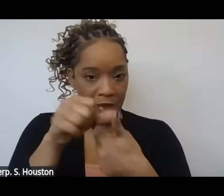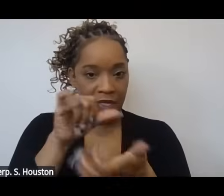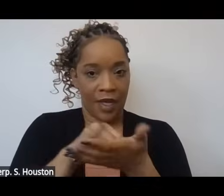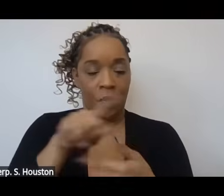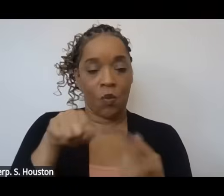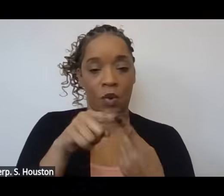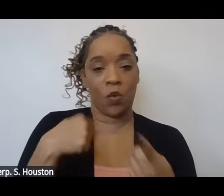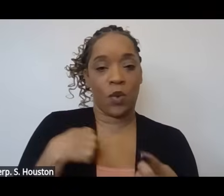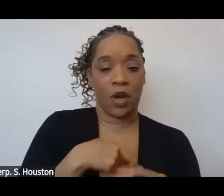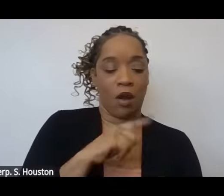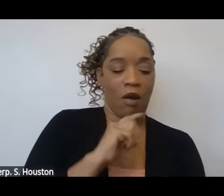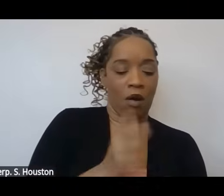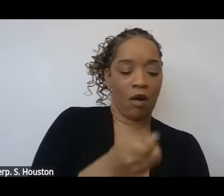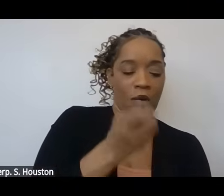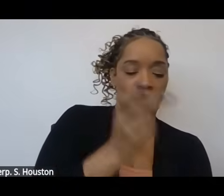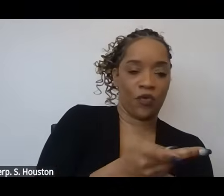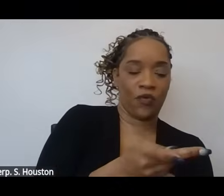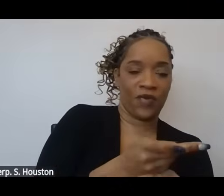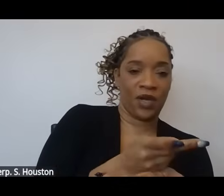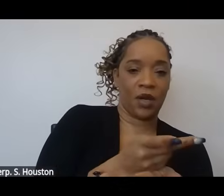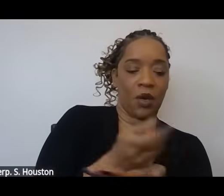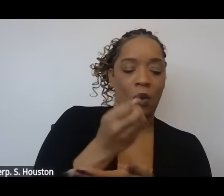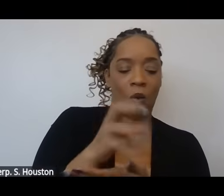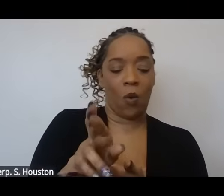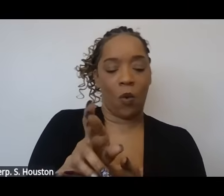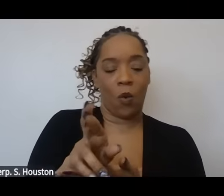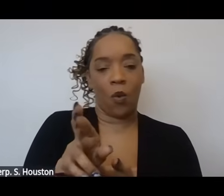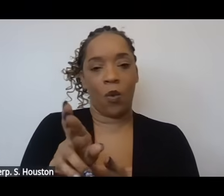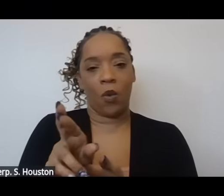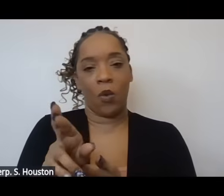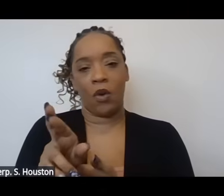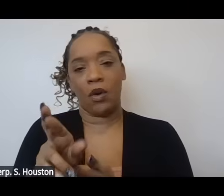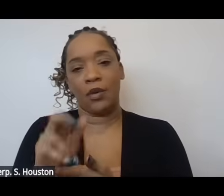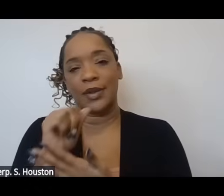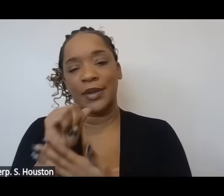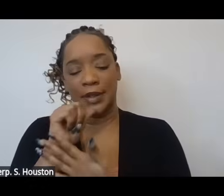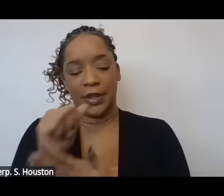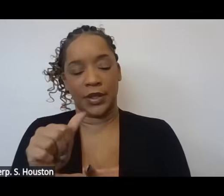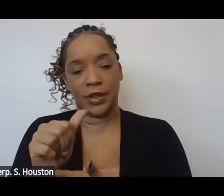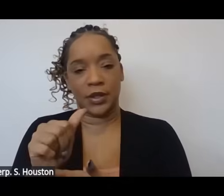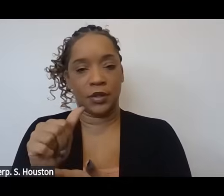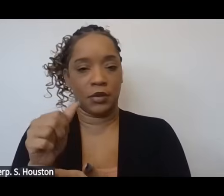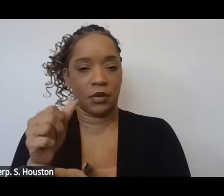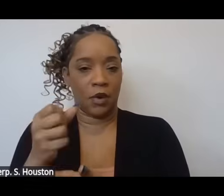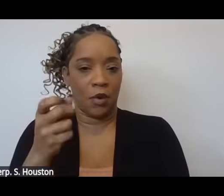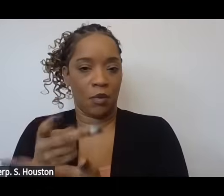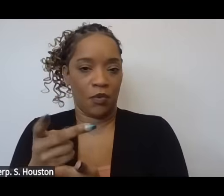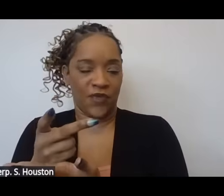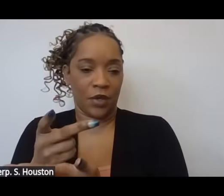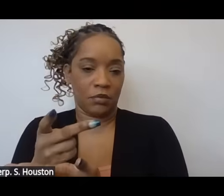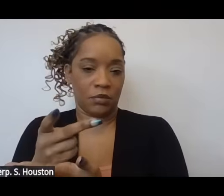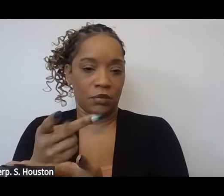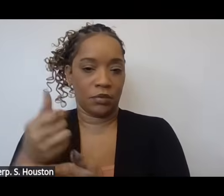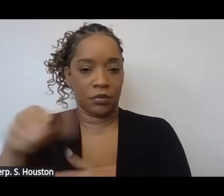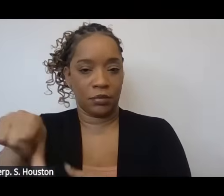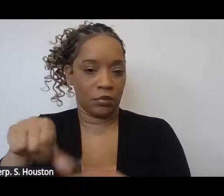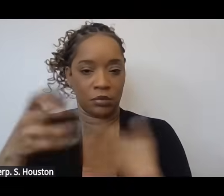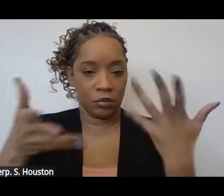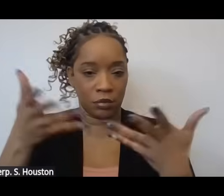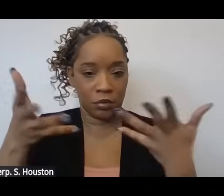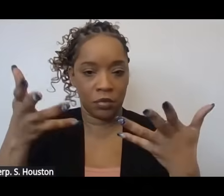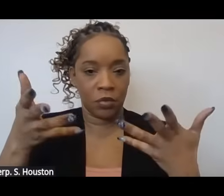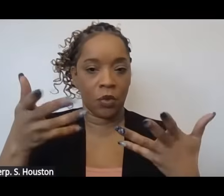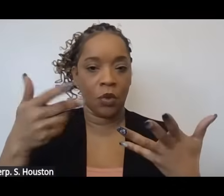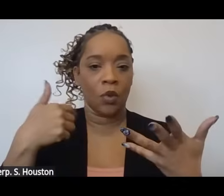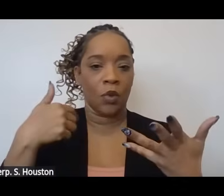we're evaluating a petition, we're going to make that decision within the challenge time, within our meeting time. The fact that if we've got